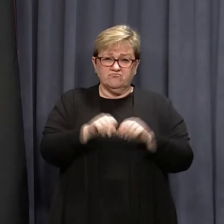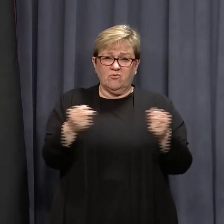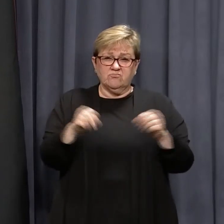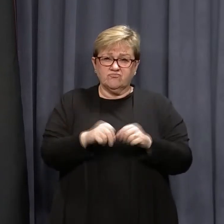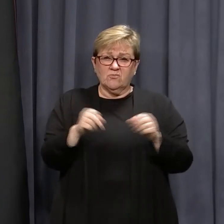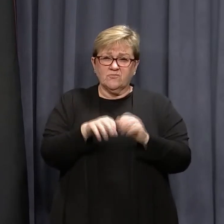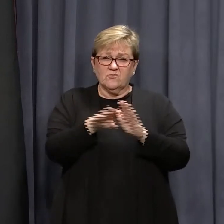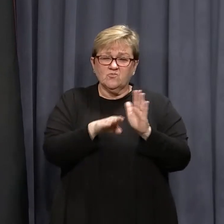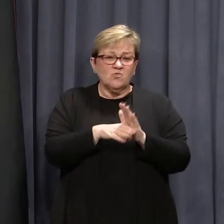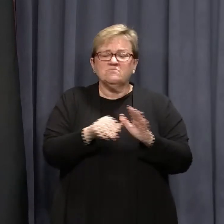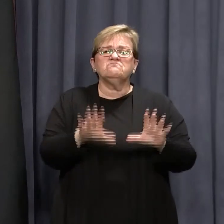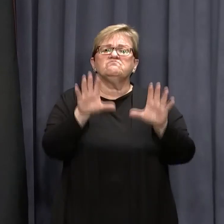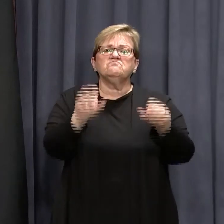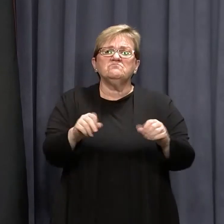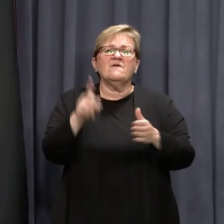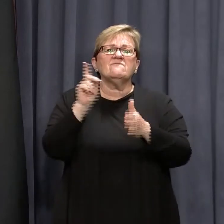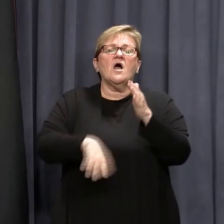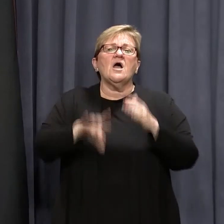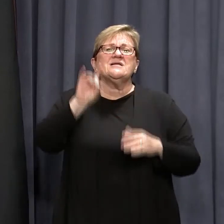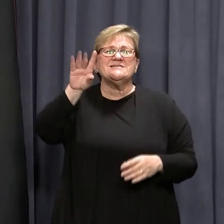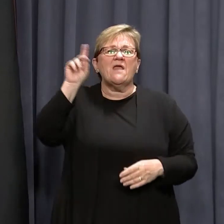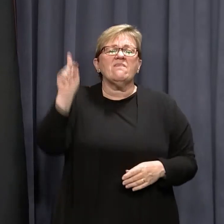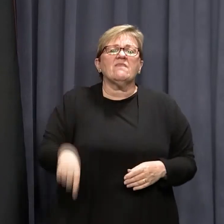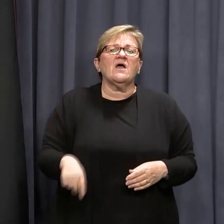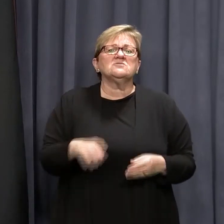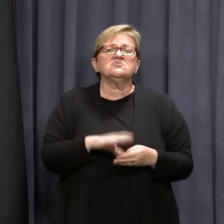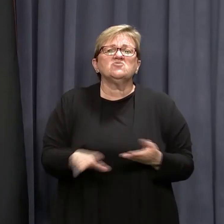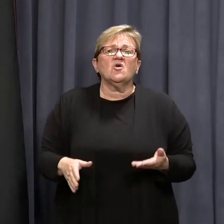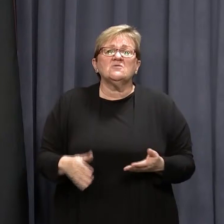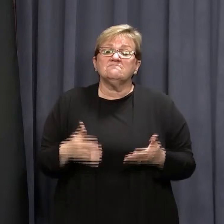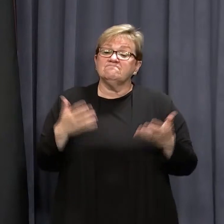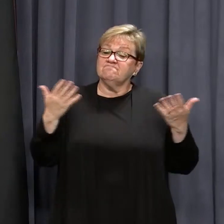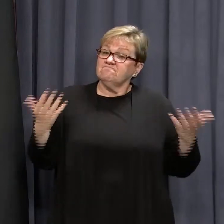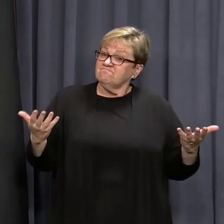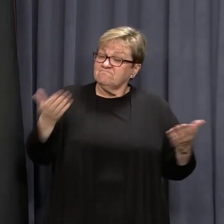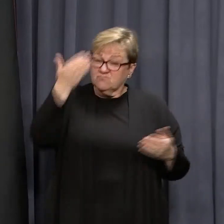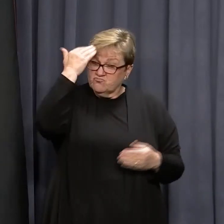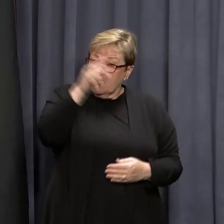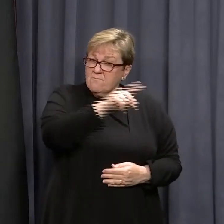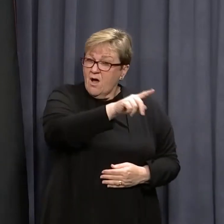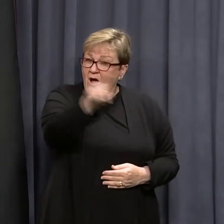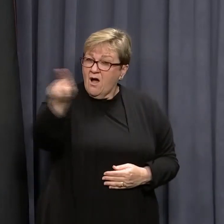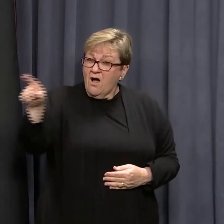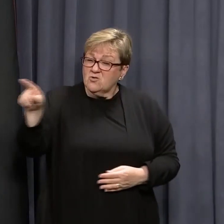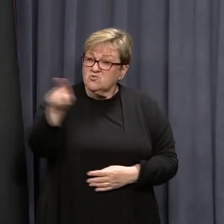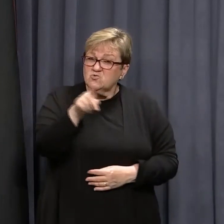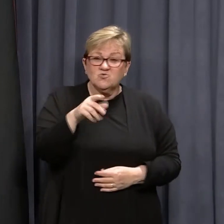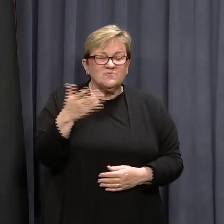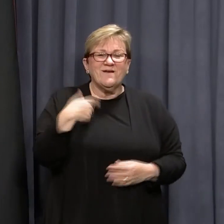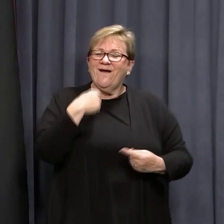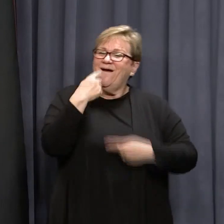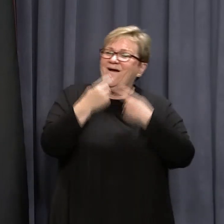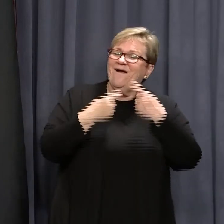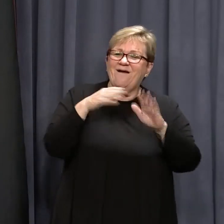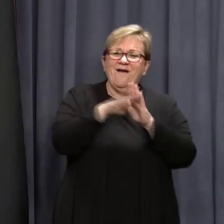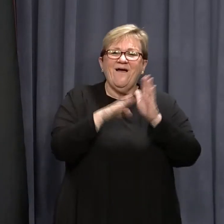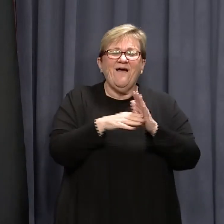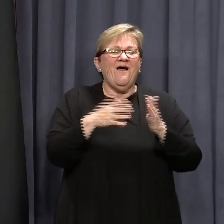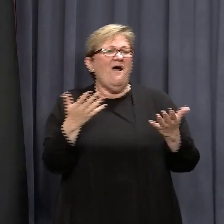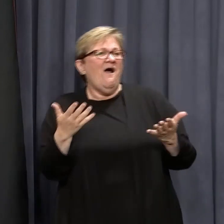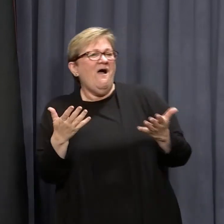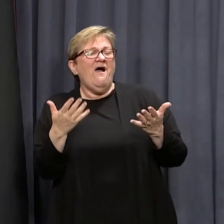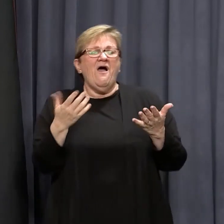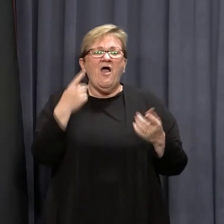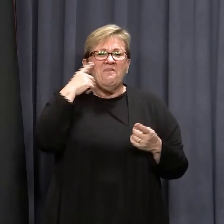was subsequently arrested and has been fined $10,000. That's a salutary reminder that these directions are not put in there just